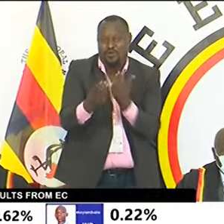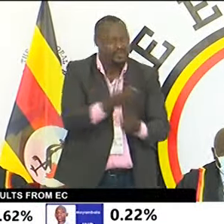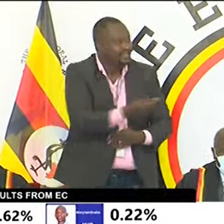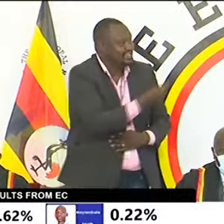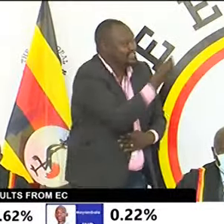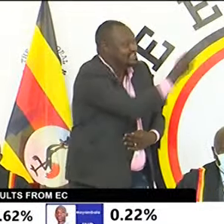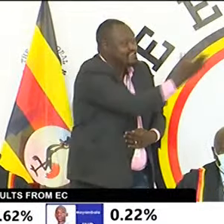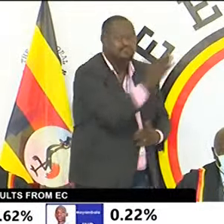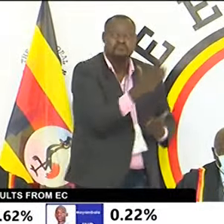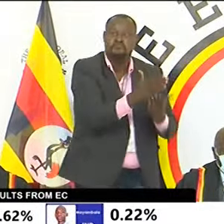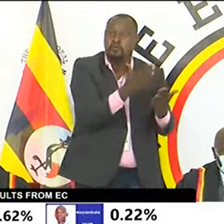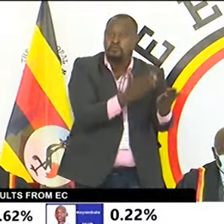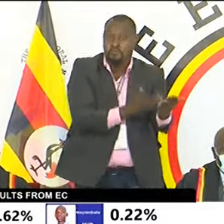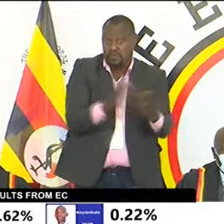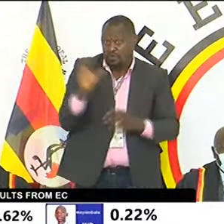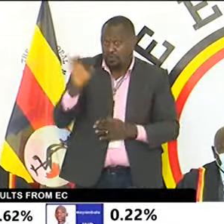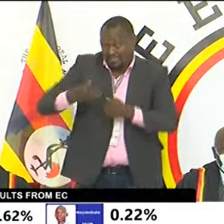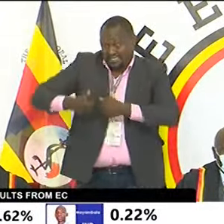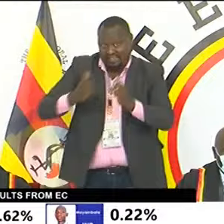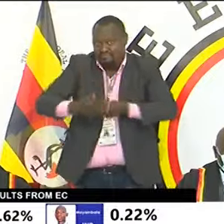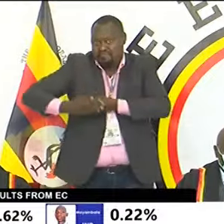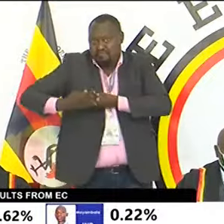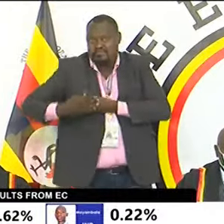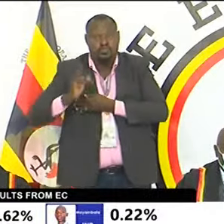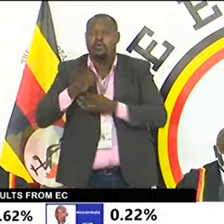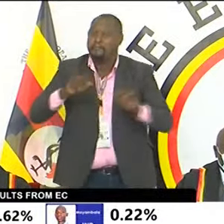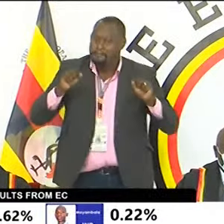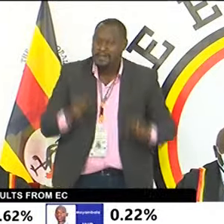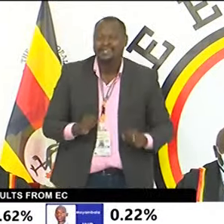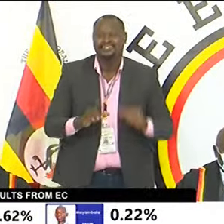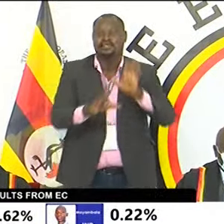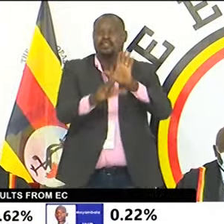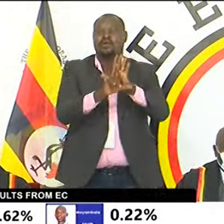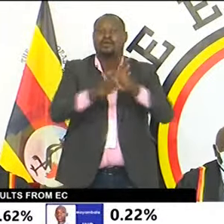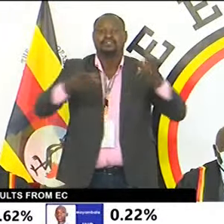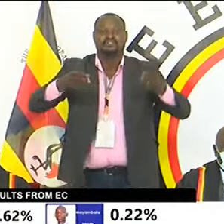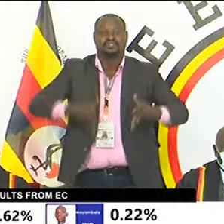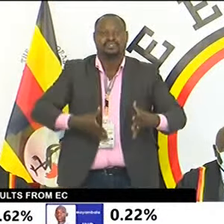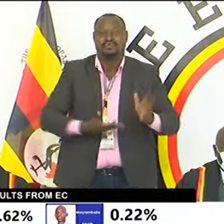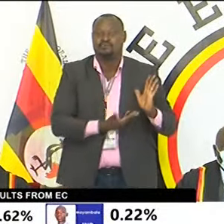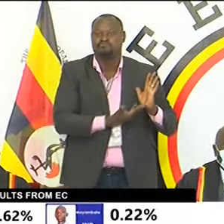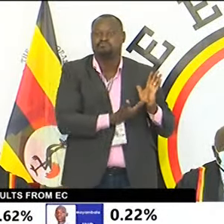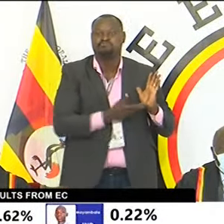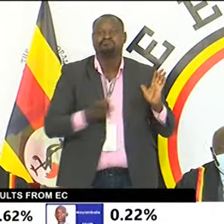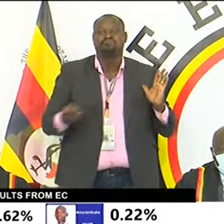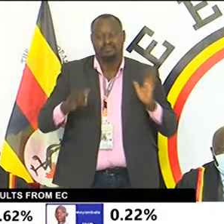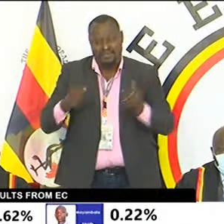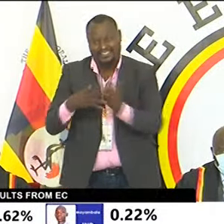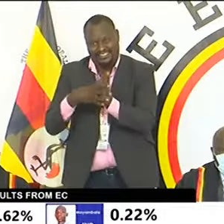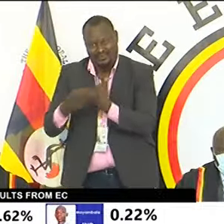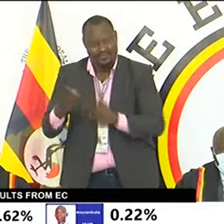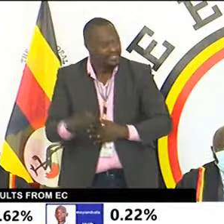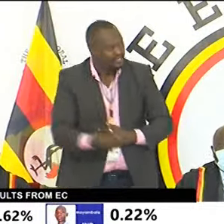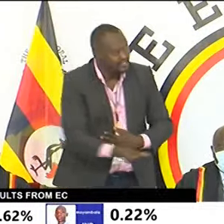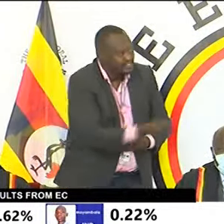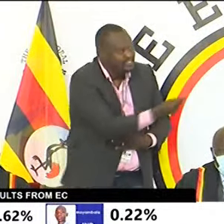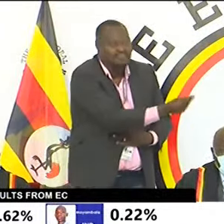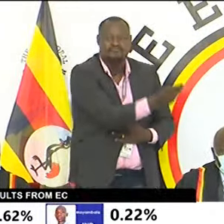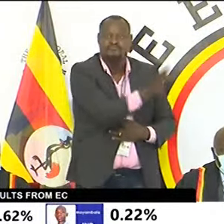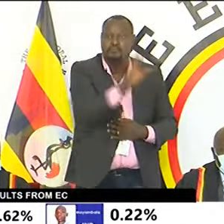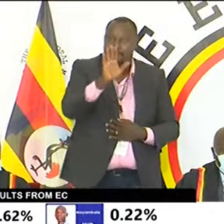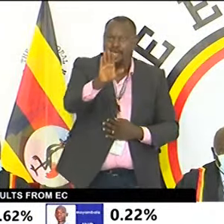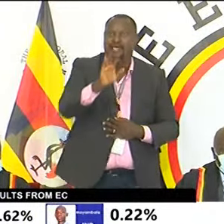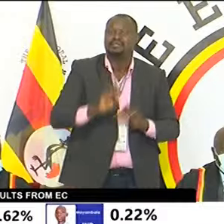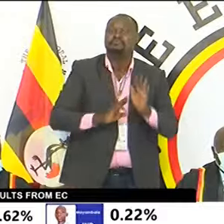an option for the commission, it is a command of the law. And therefore, each